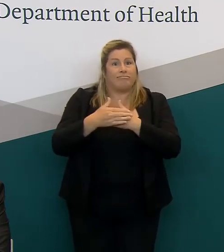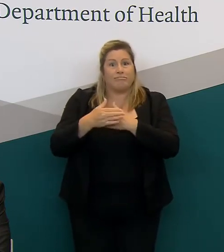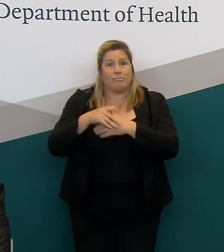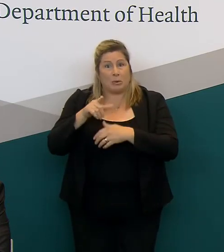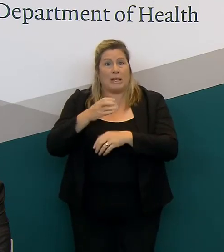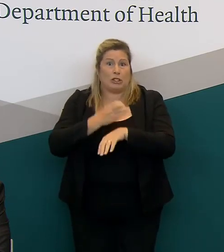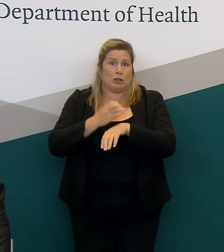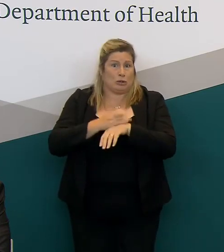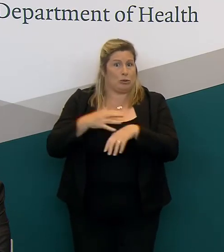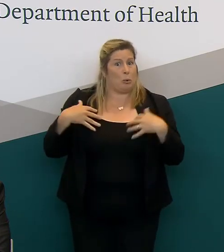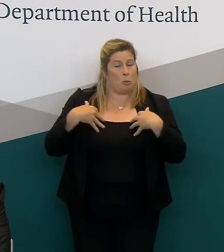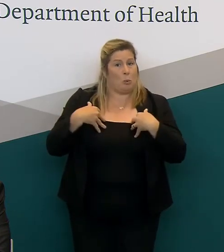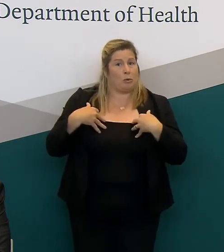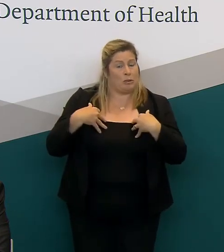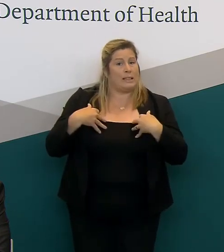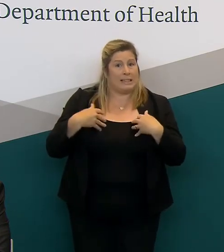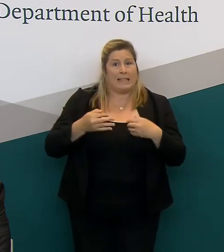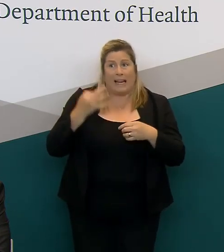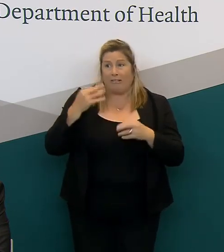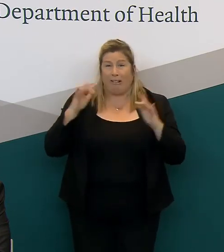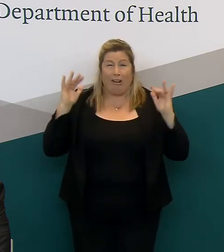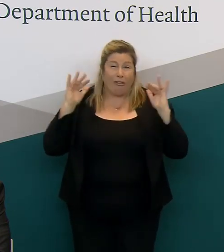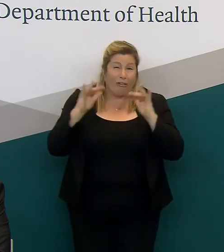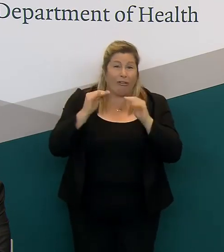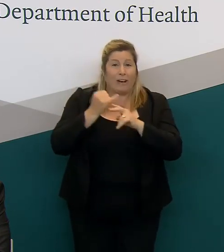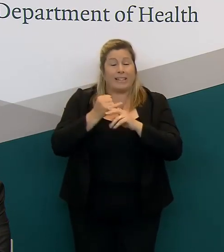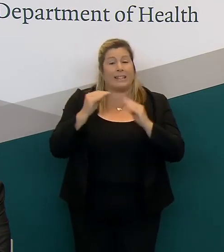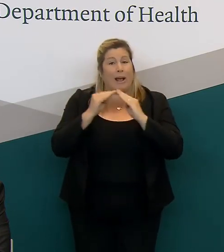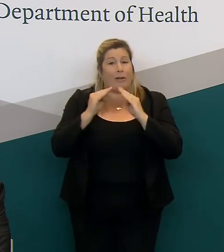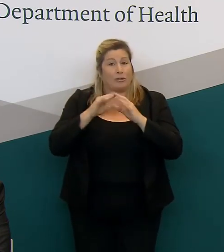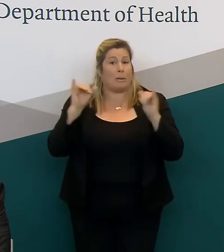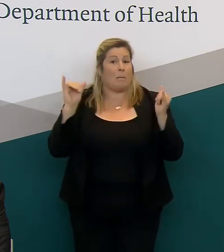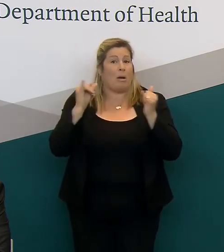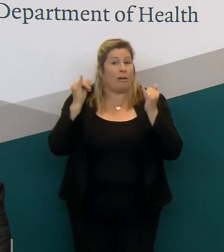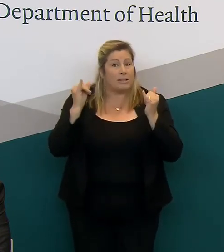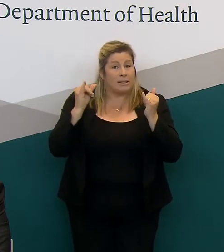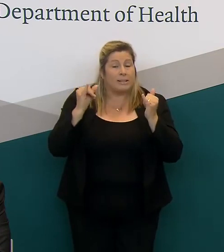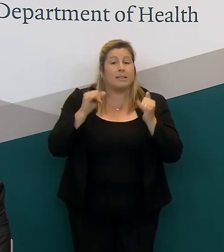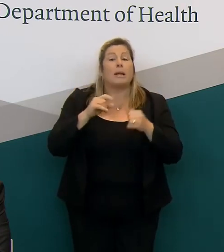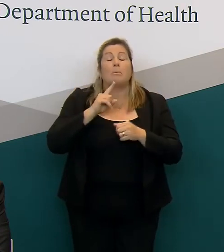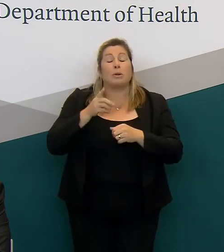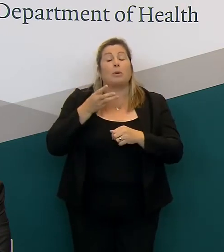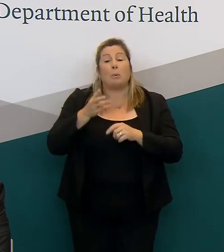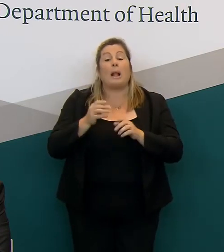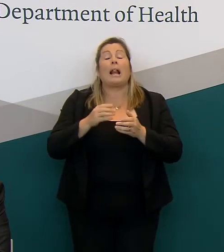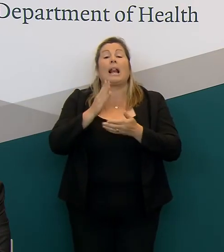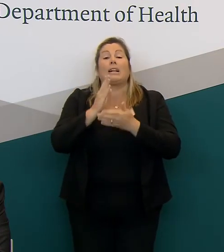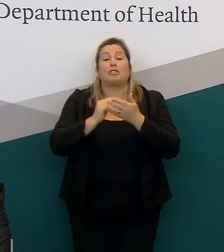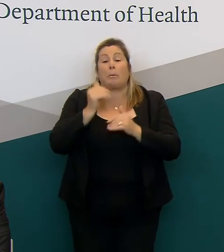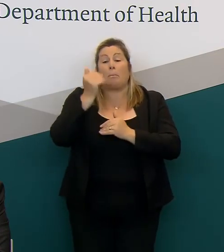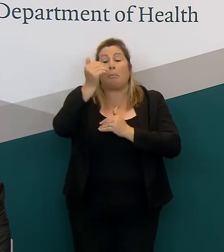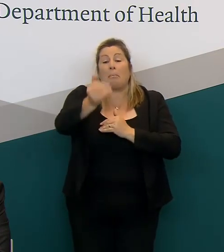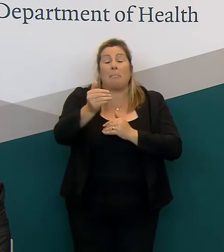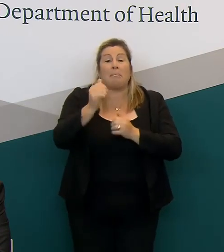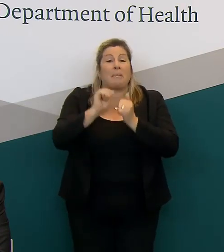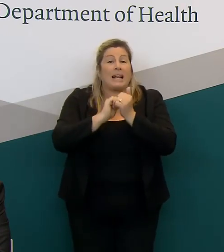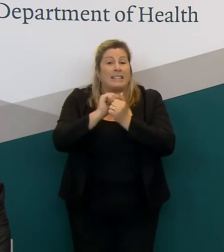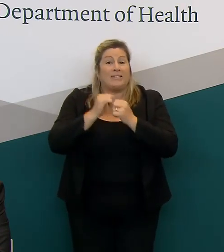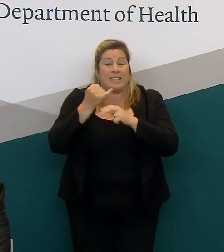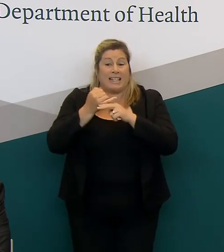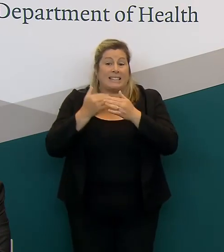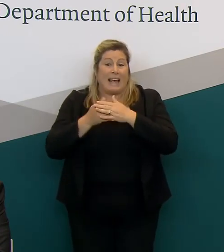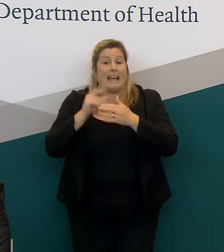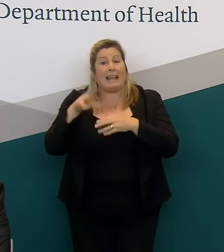continuing cause for concern, irrespective almost of the phase that we're in. There will become a point in time where we think certain activities that are indoor in nature can